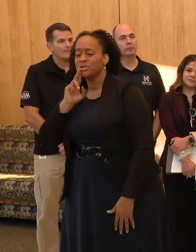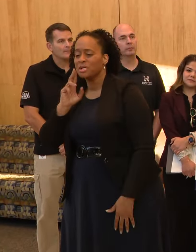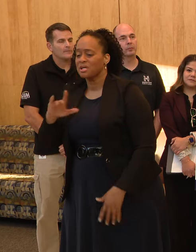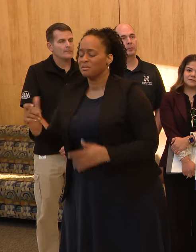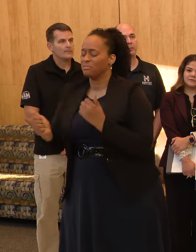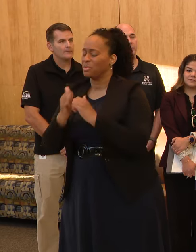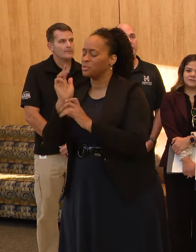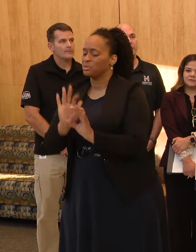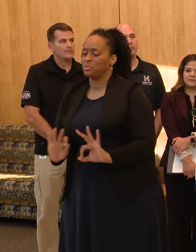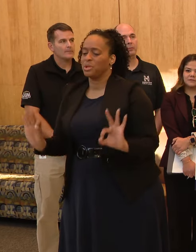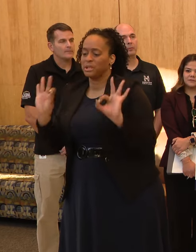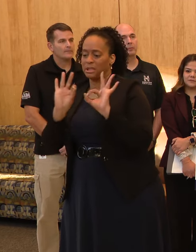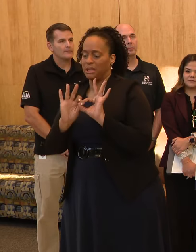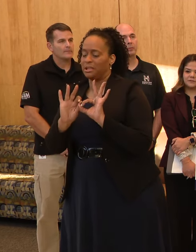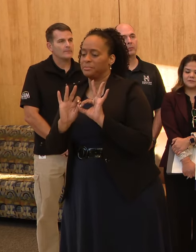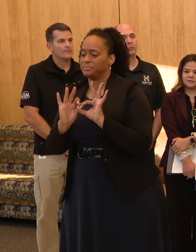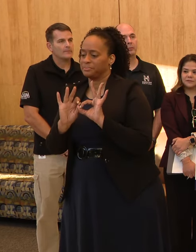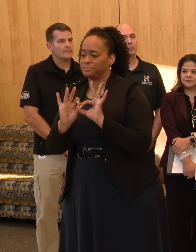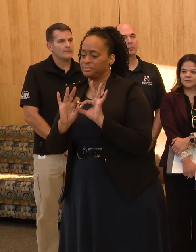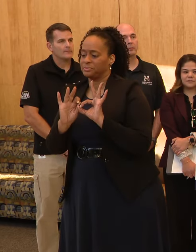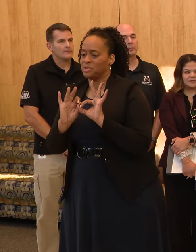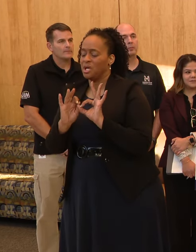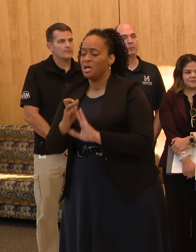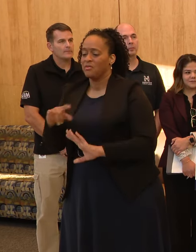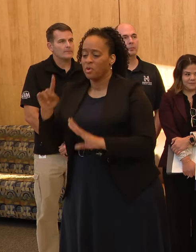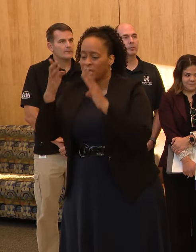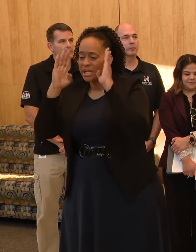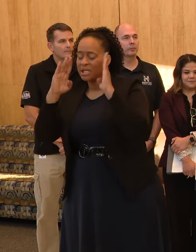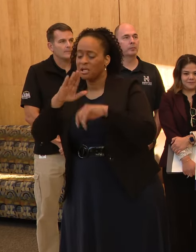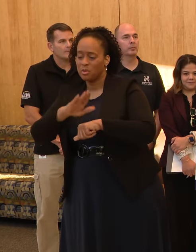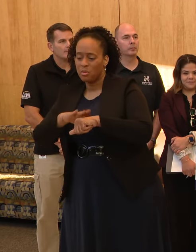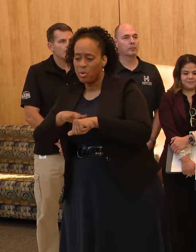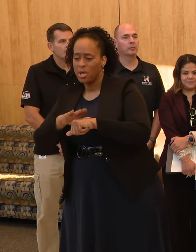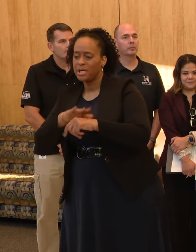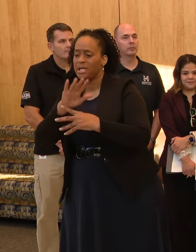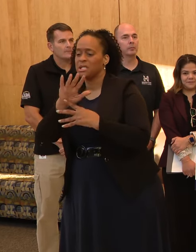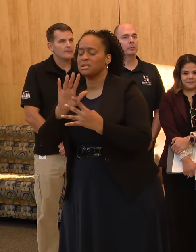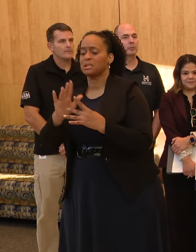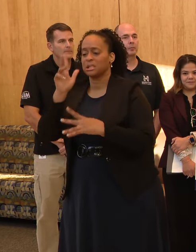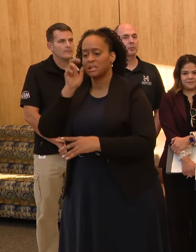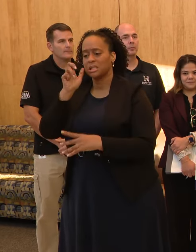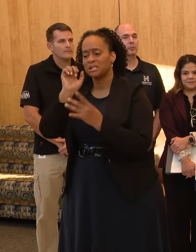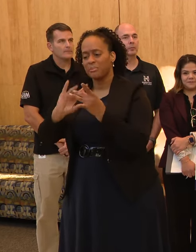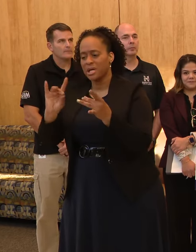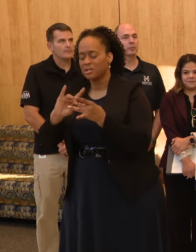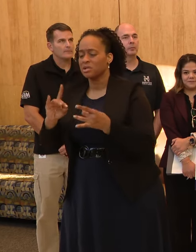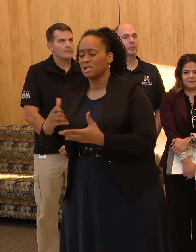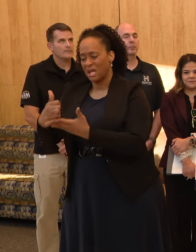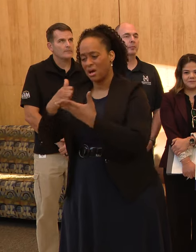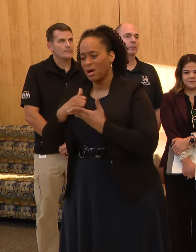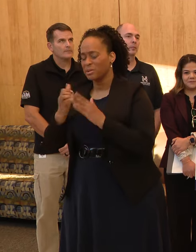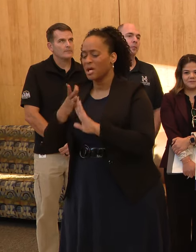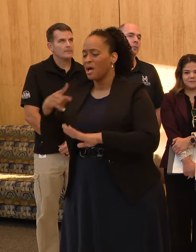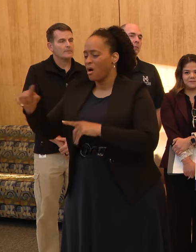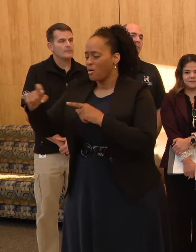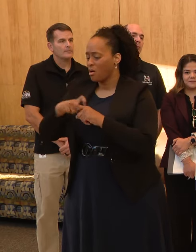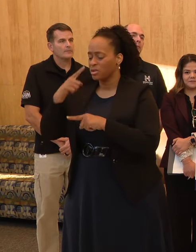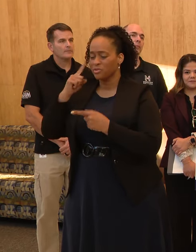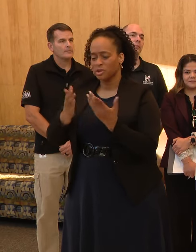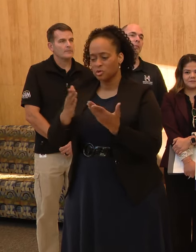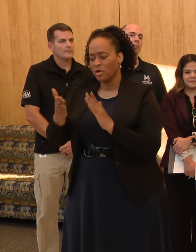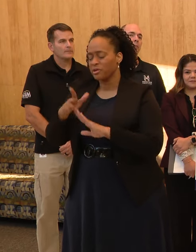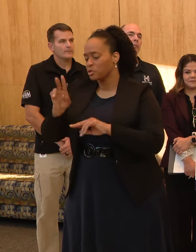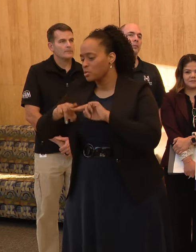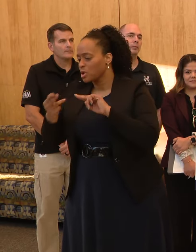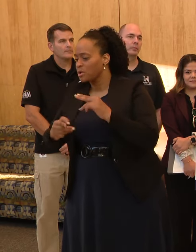and foremost, for heeding the warnings, listening to the messaging, because it helped us out. Our calls for service were down.